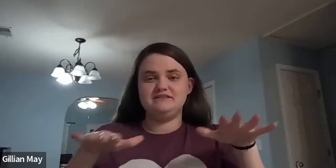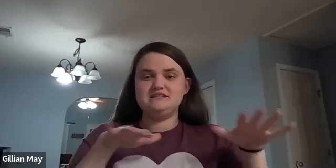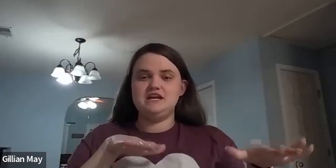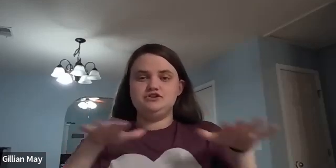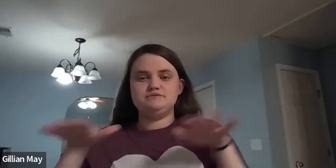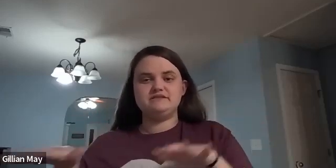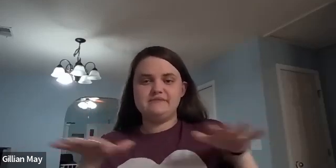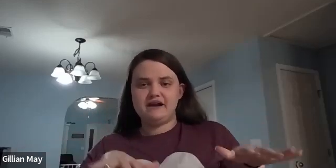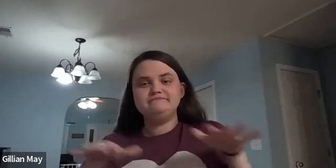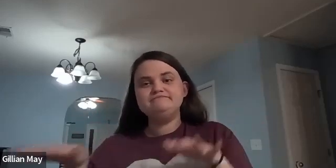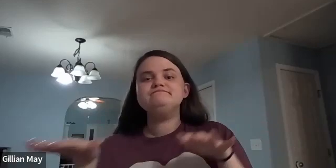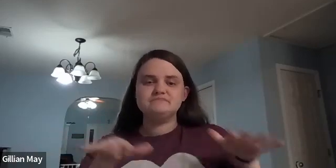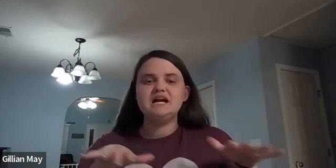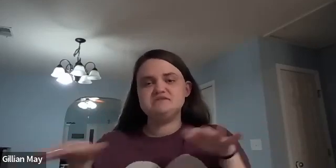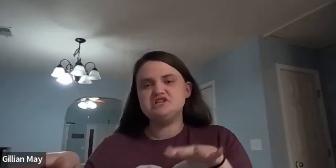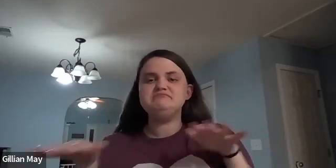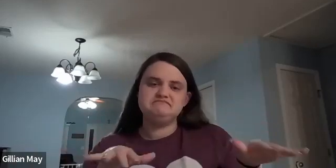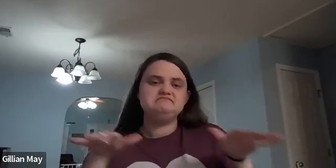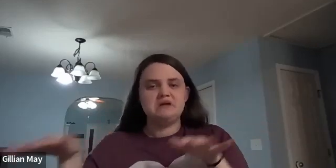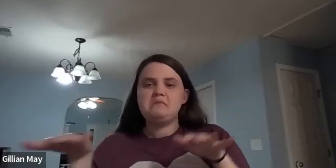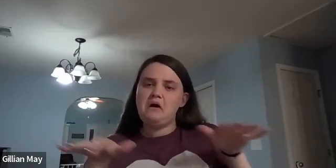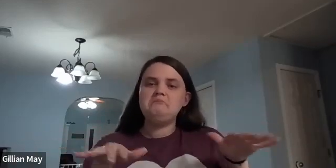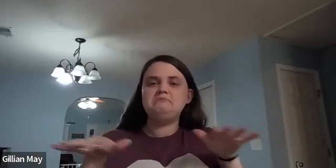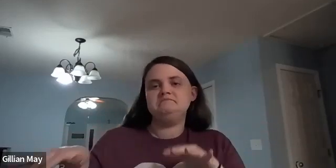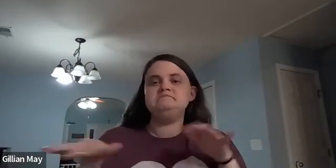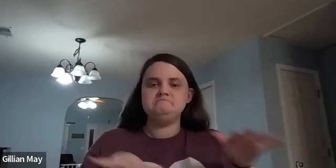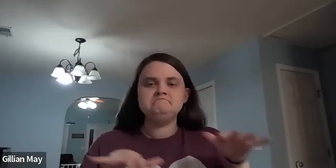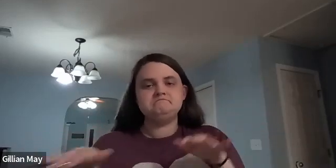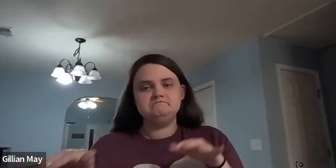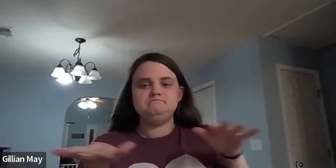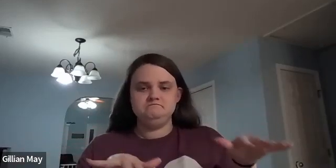like this and you just bounce them back. I'm chill, I'm calm.